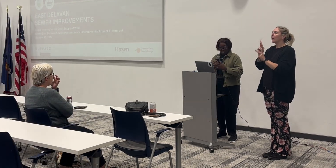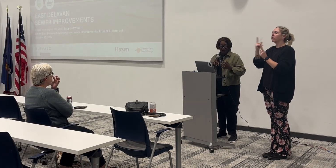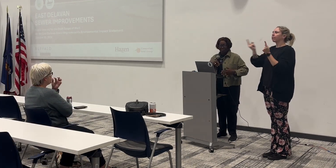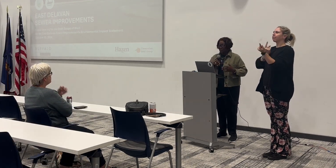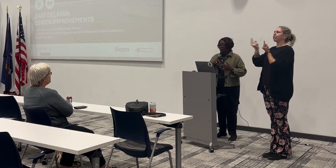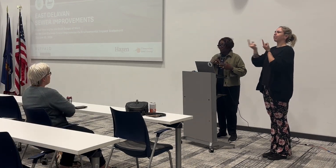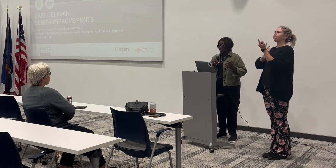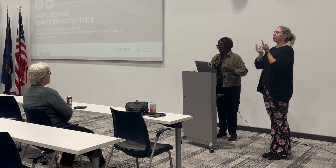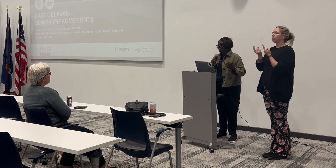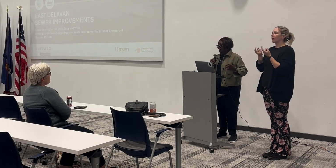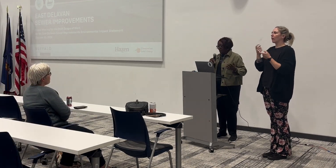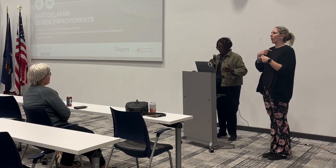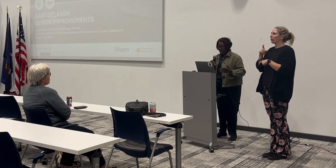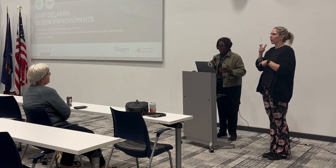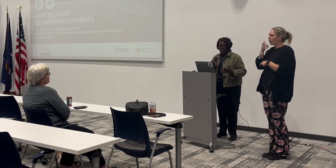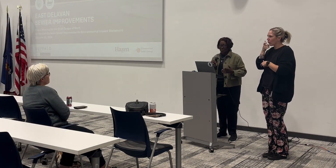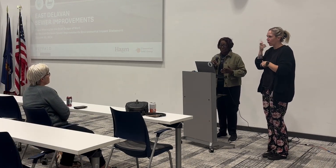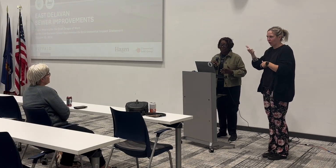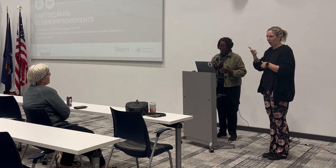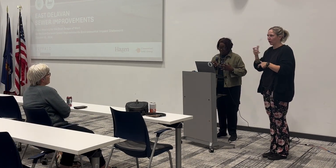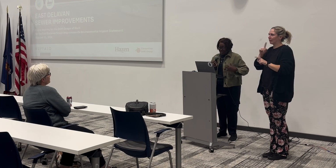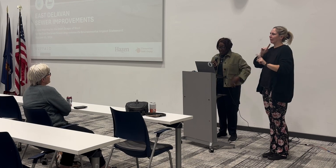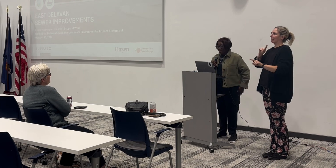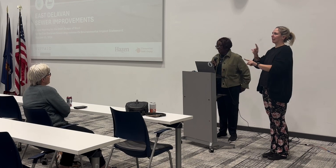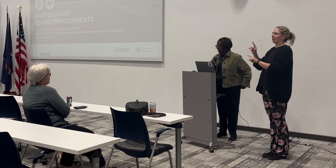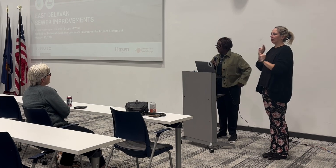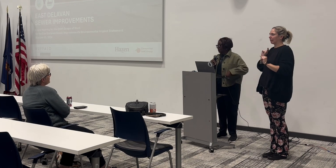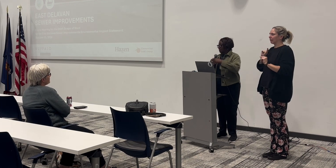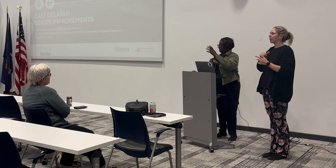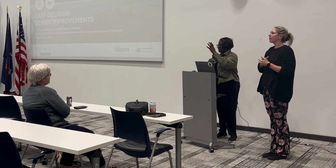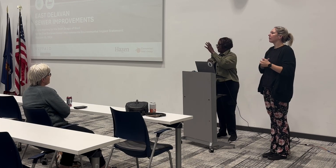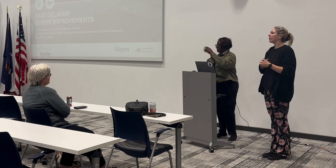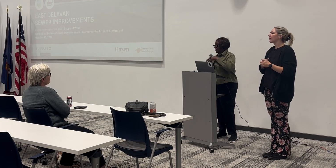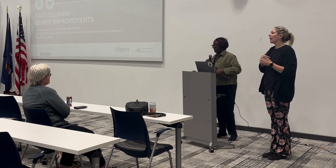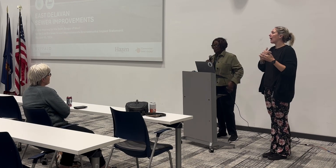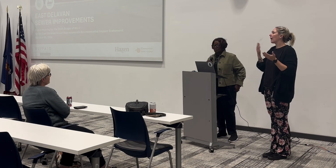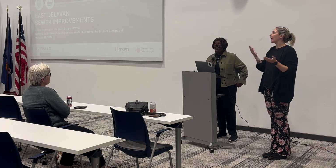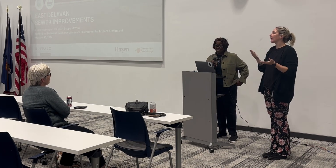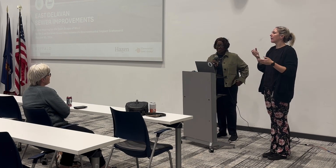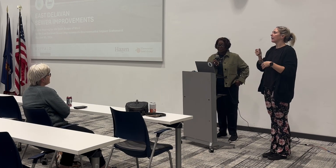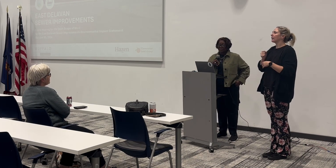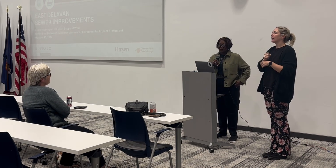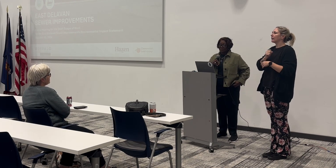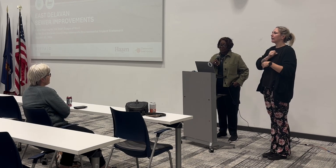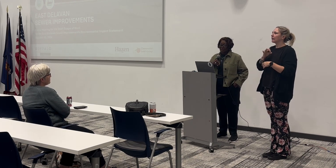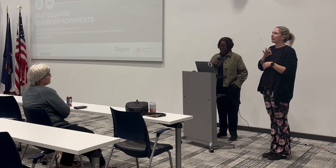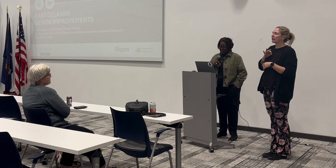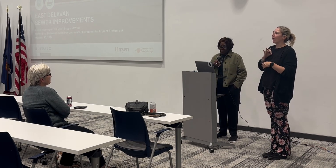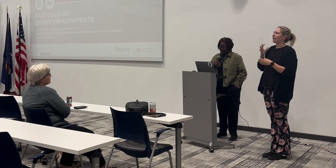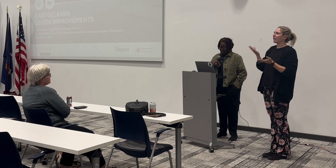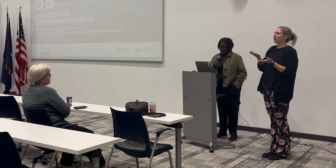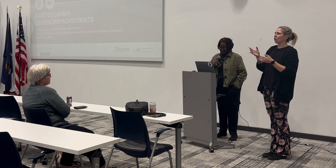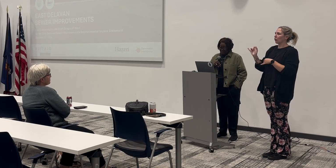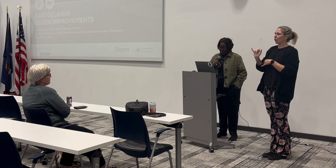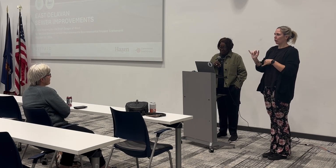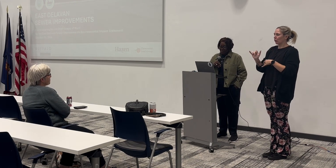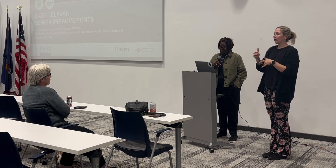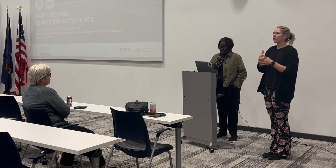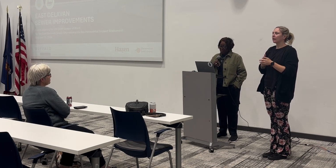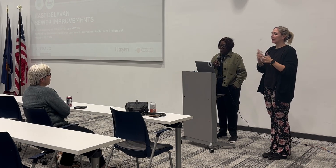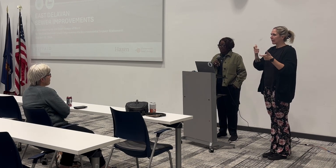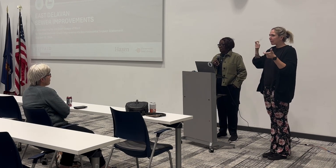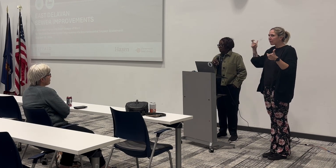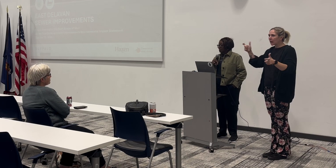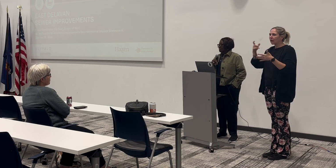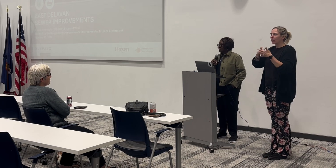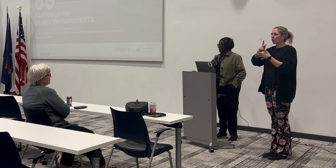about. I'm going to need to call you back and find out the answers to it. So I'm here, my staff person, Debbie Tucker, is here as well. It is a big